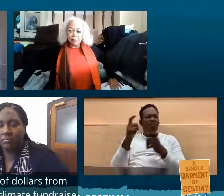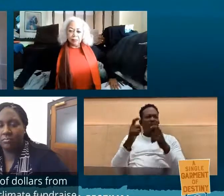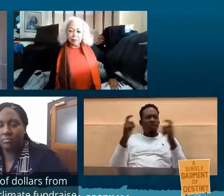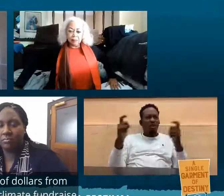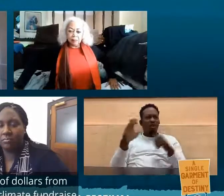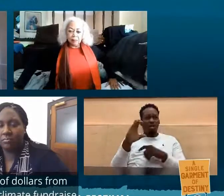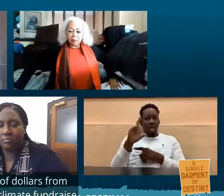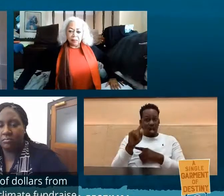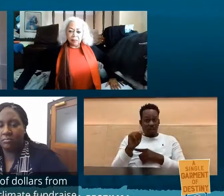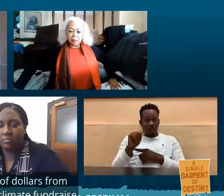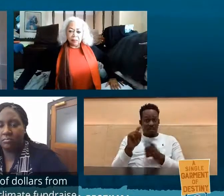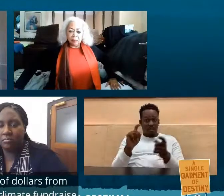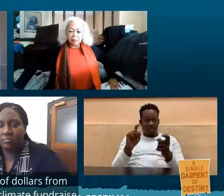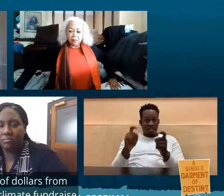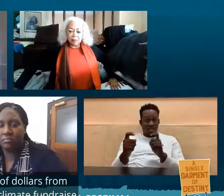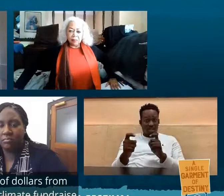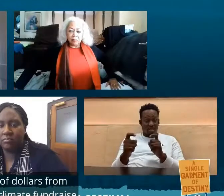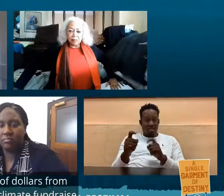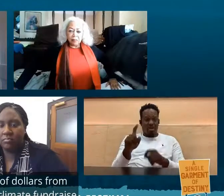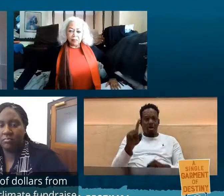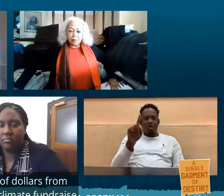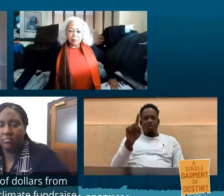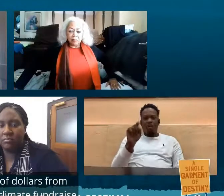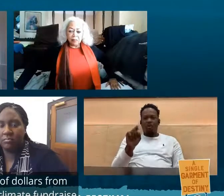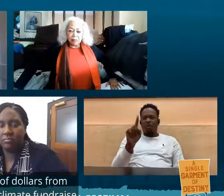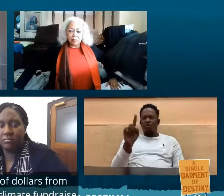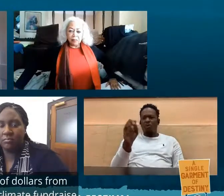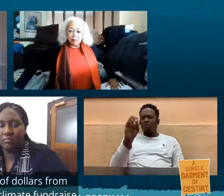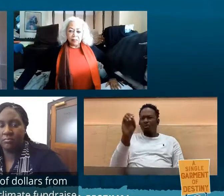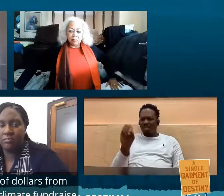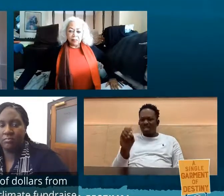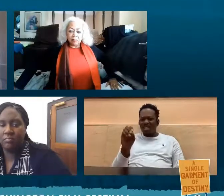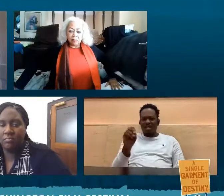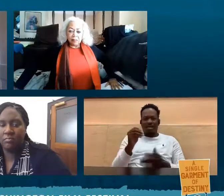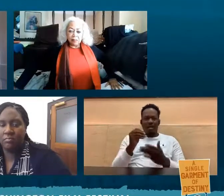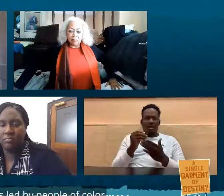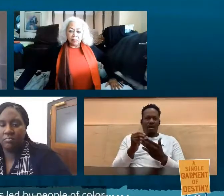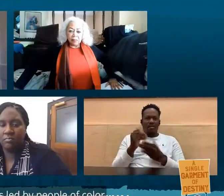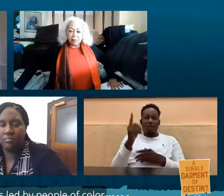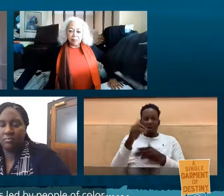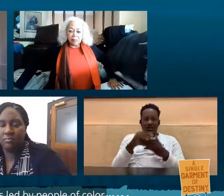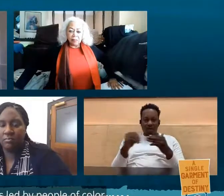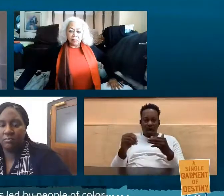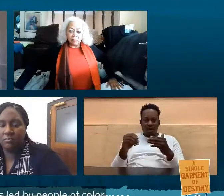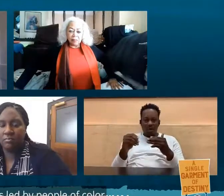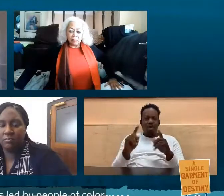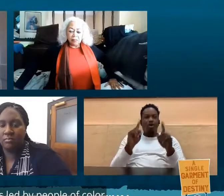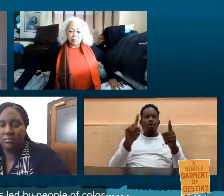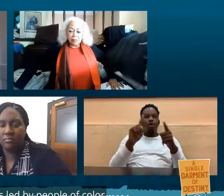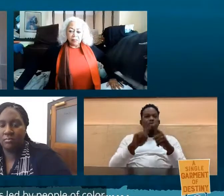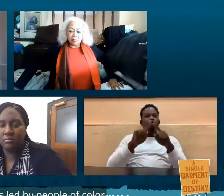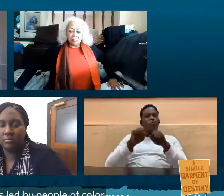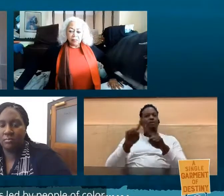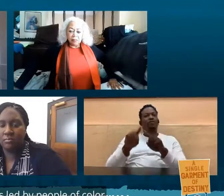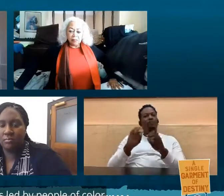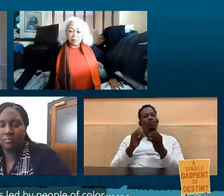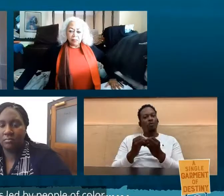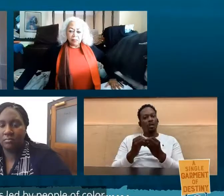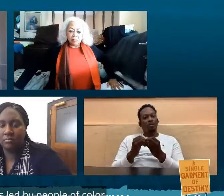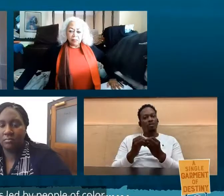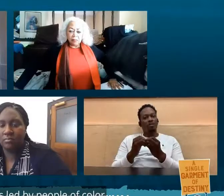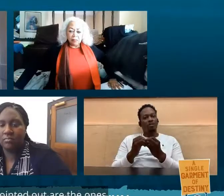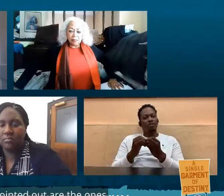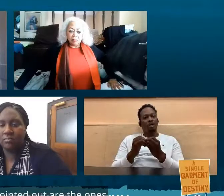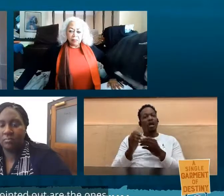only 1.3% of dollars from those large climate funders go to organizations led by people